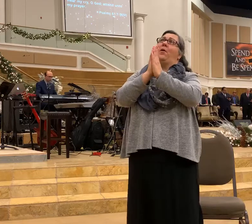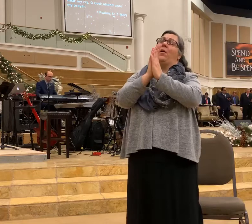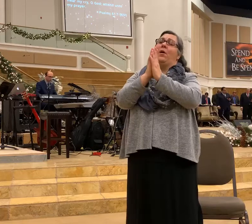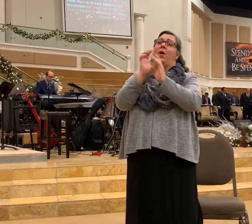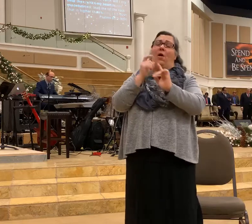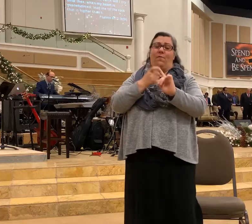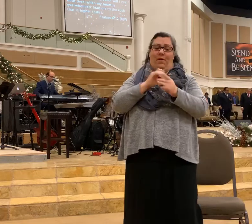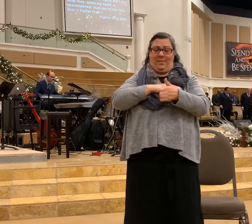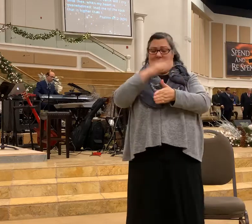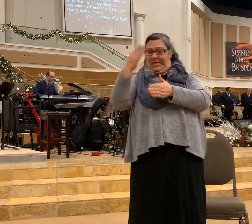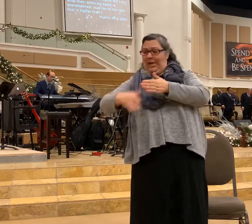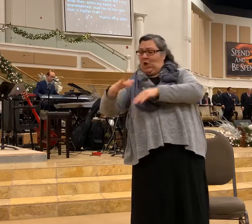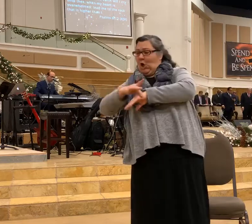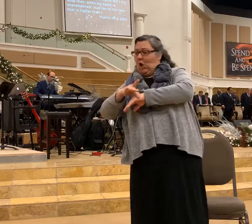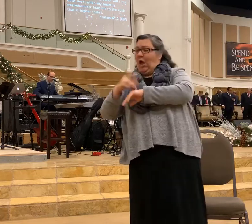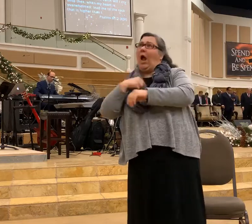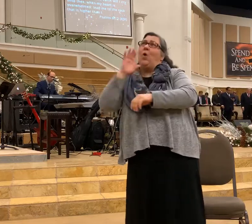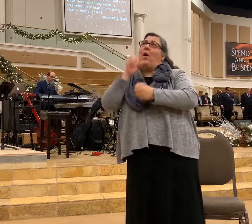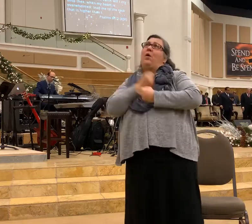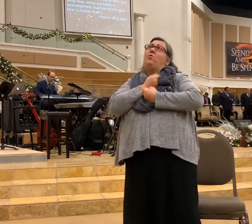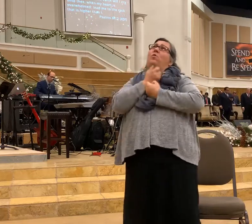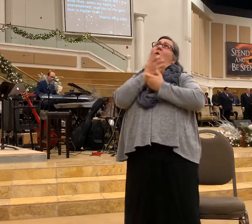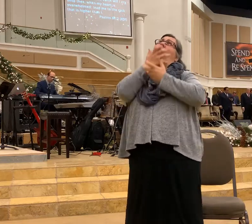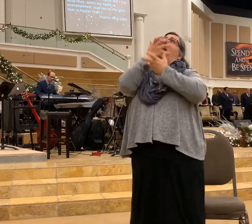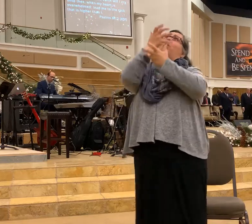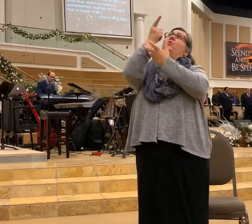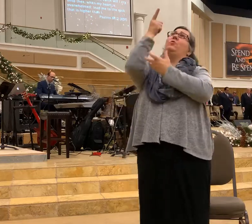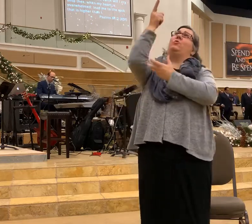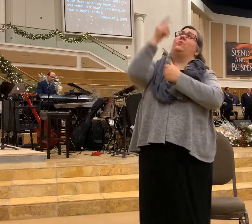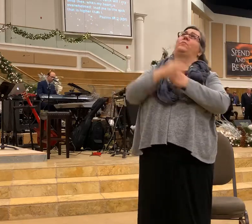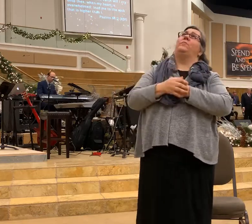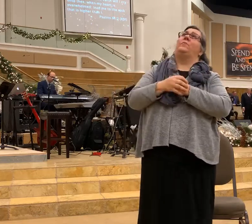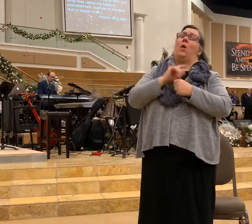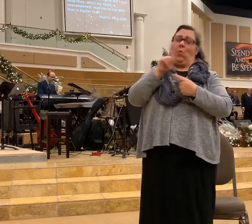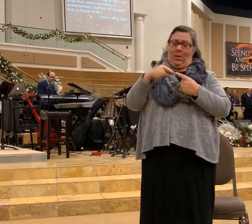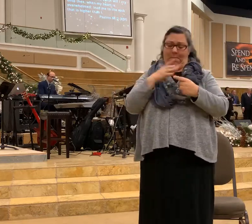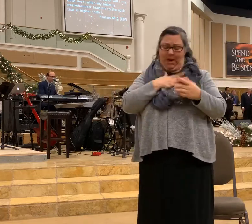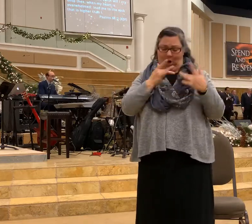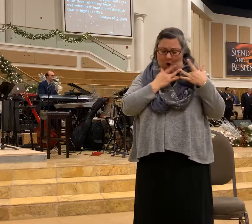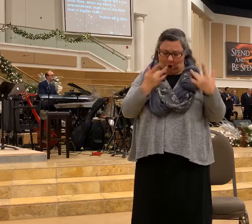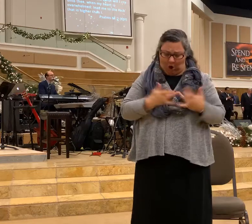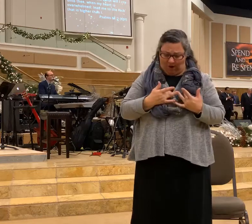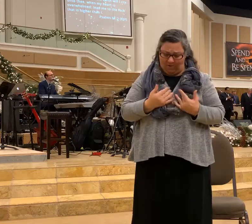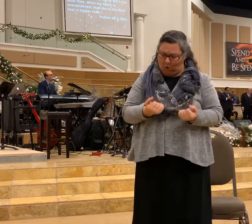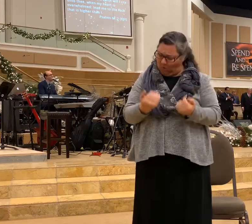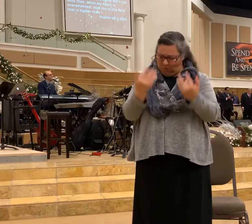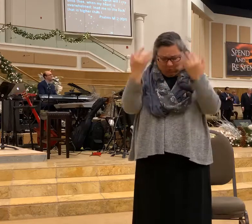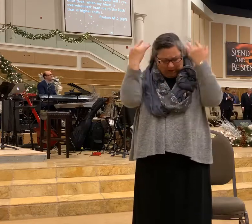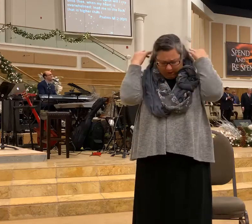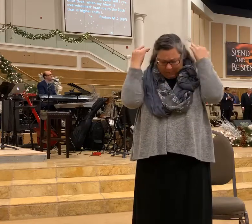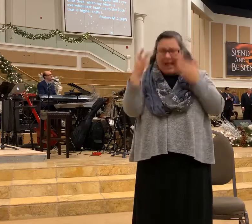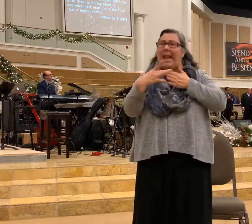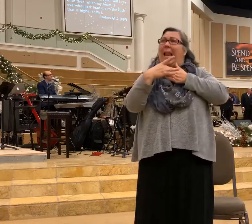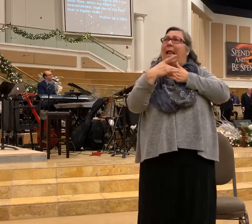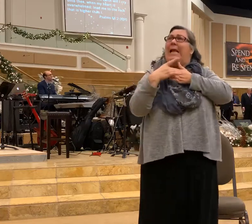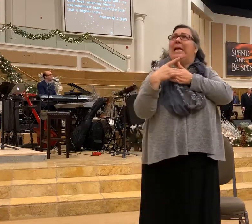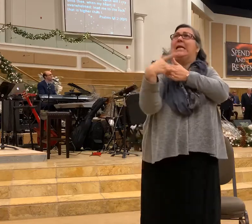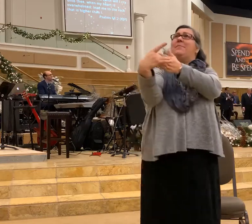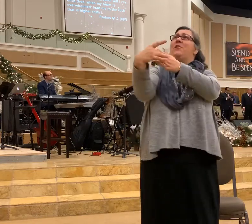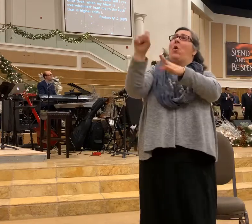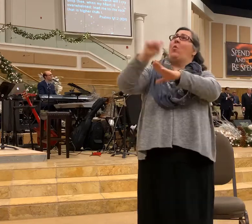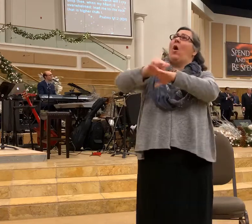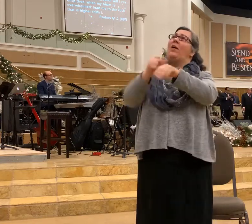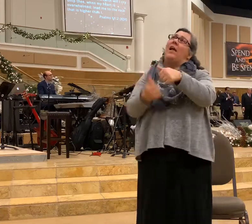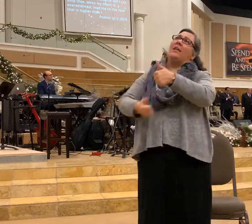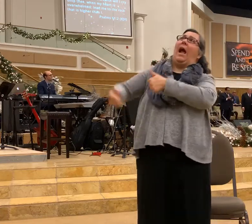the end of the earth will I cry unto thee. When my heart is overwhelmed, lead me to the rock that is higher than